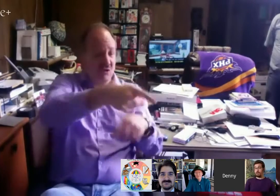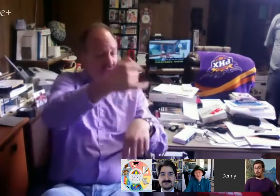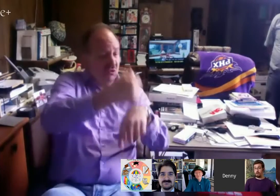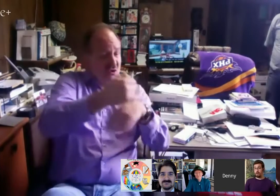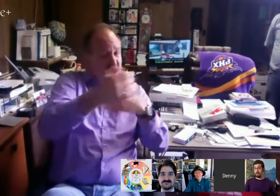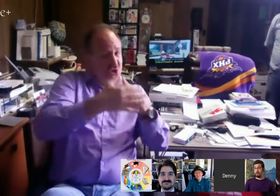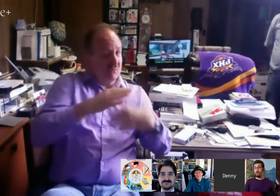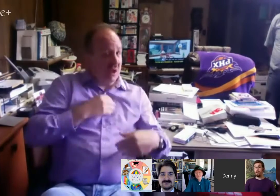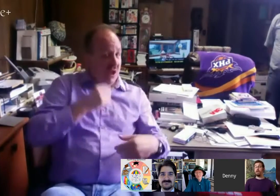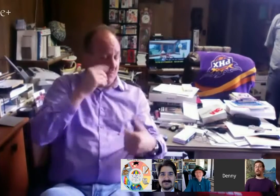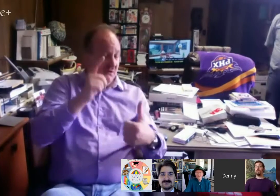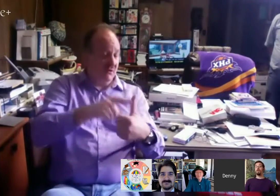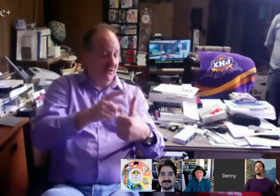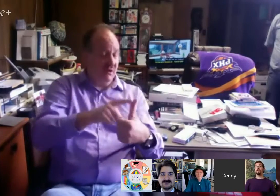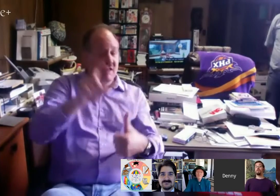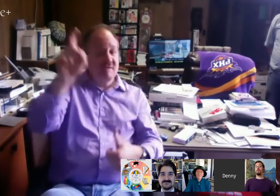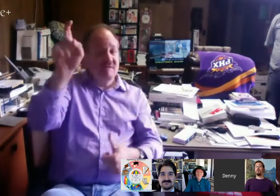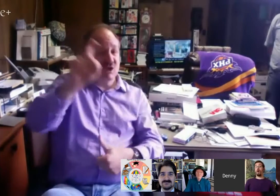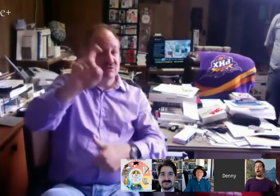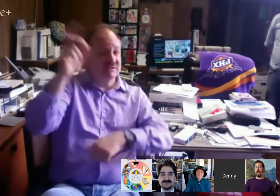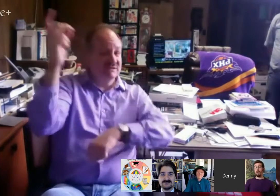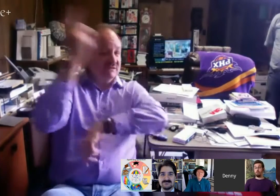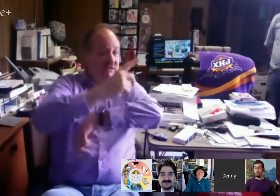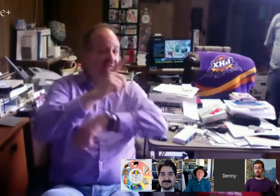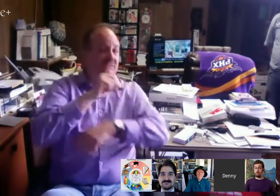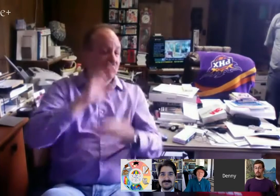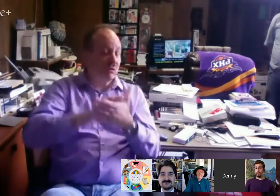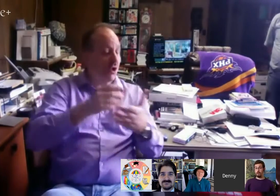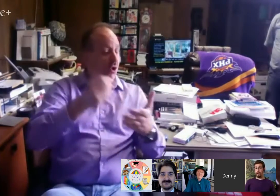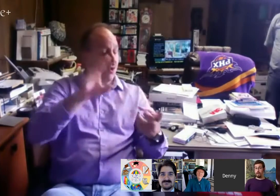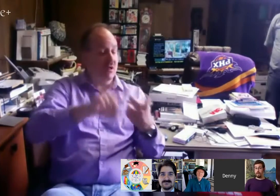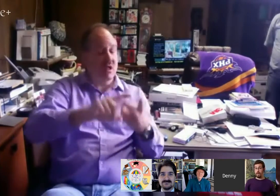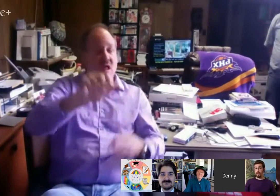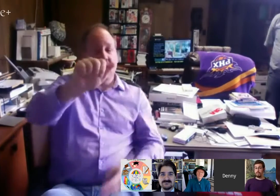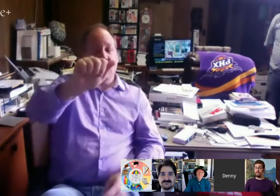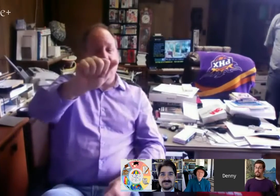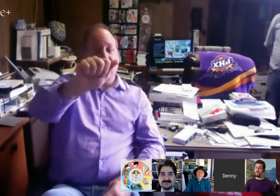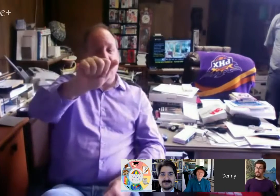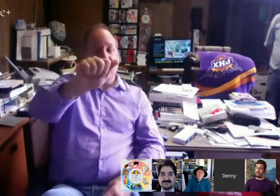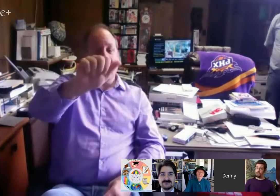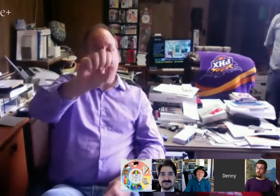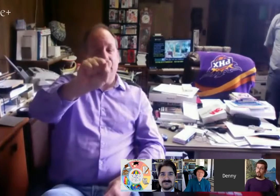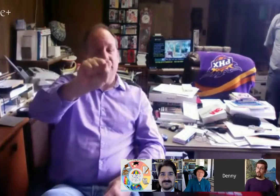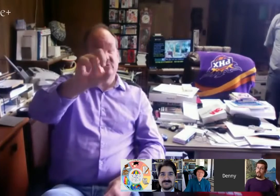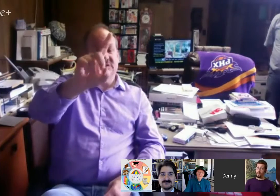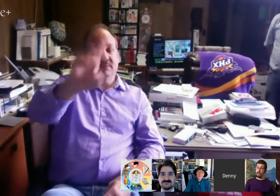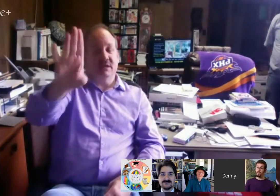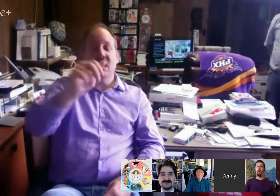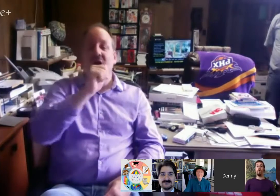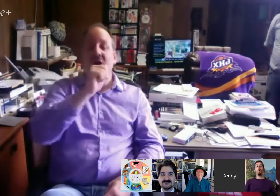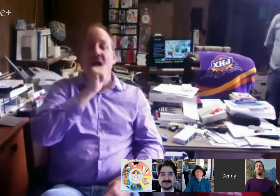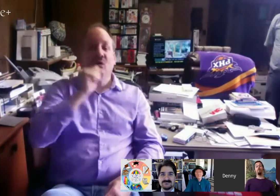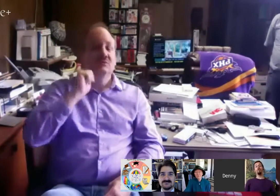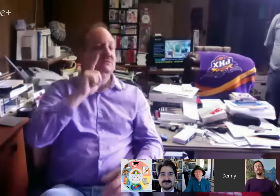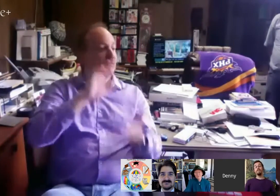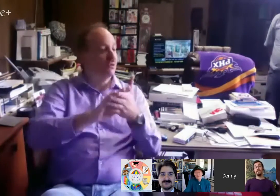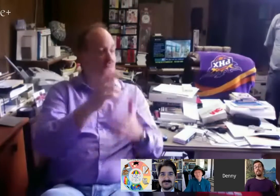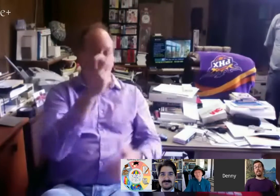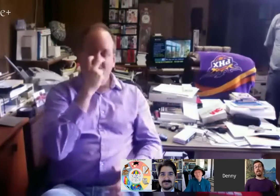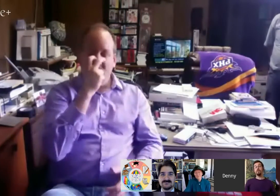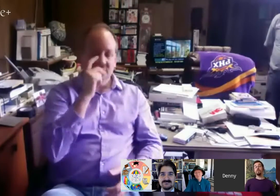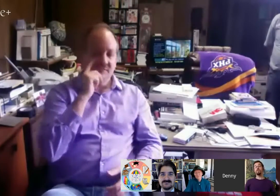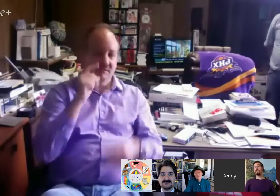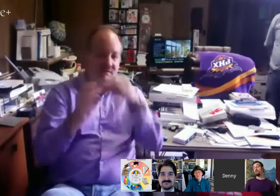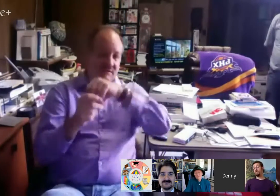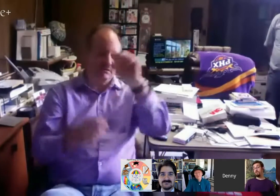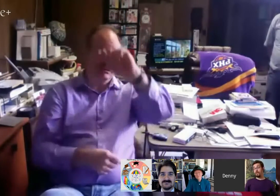Phoenix, Arizona, so I could probably contact the Phoenix State School for the Deaf, or even